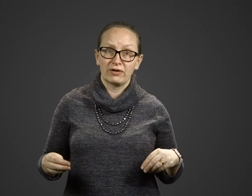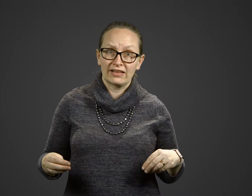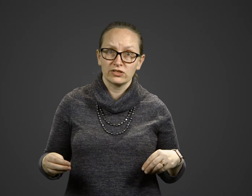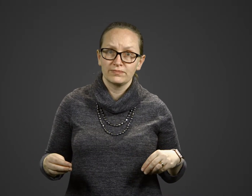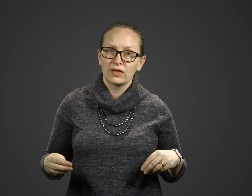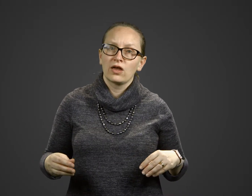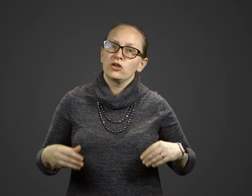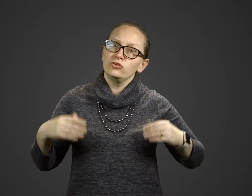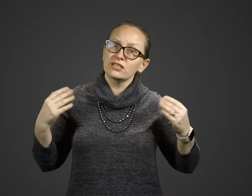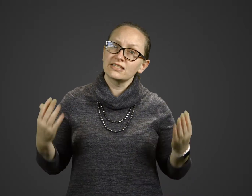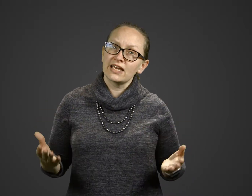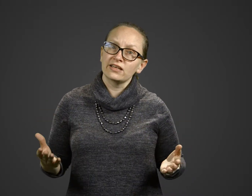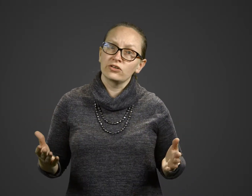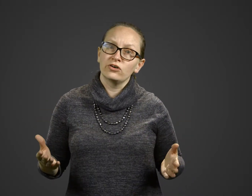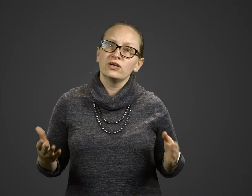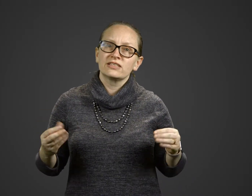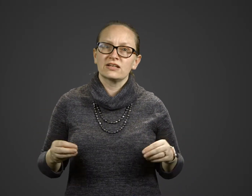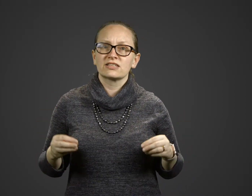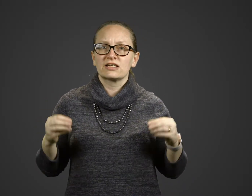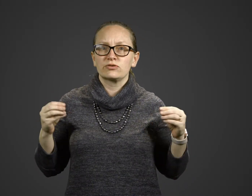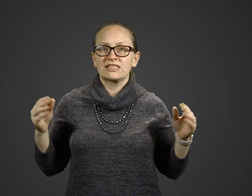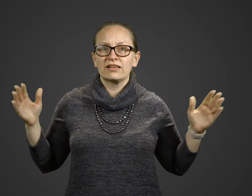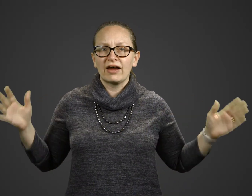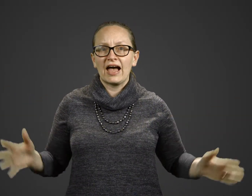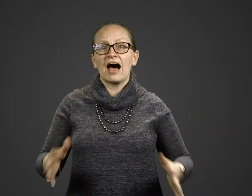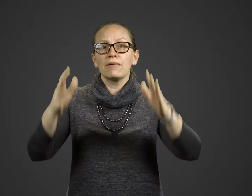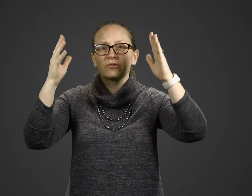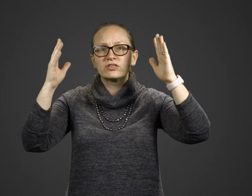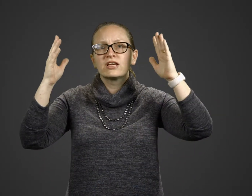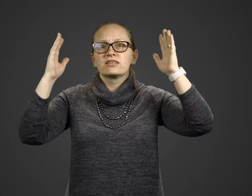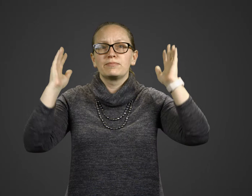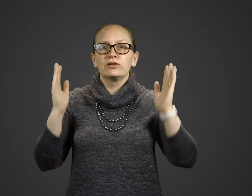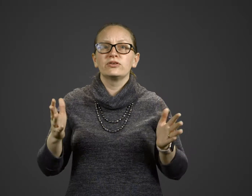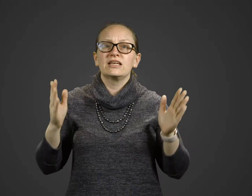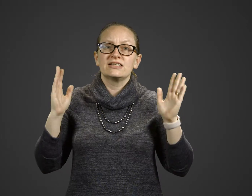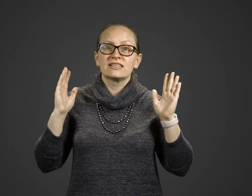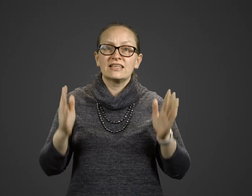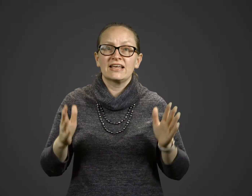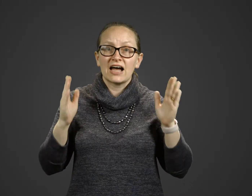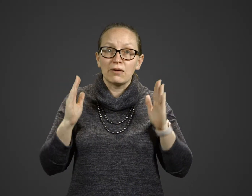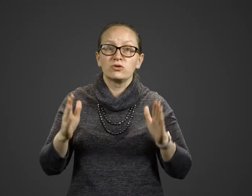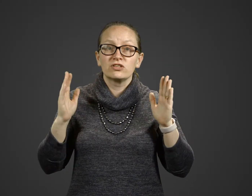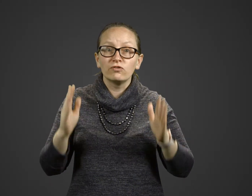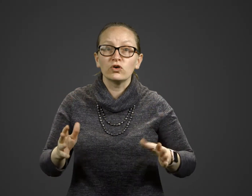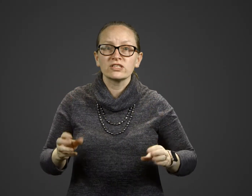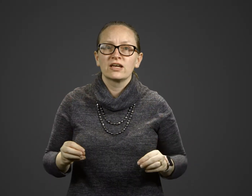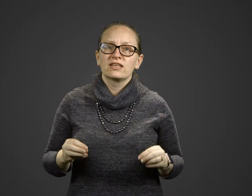ground. Newton's second law tells us that to accelerate upwards, the balloon needs a net upwards force. This